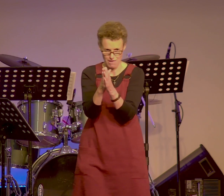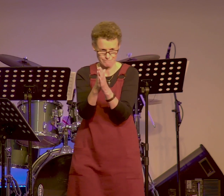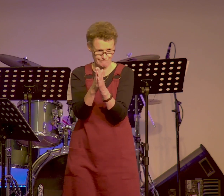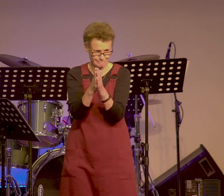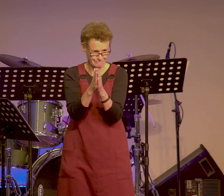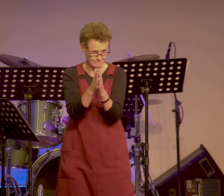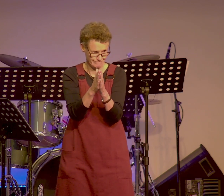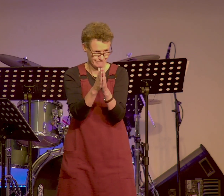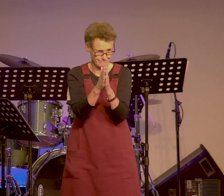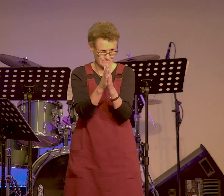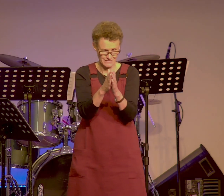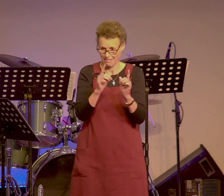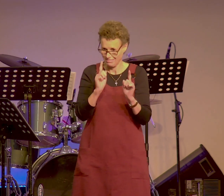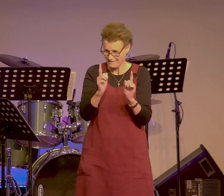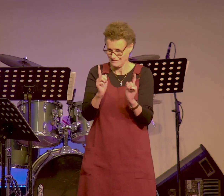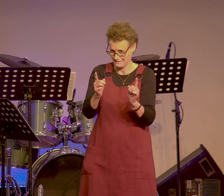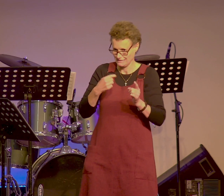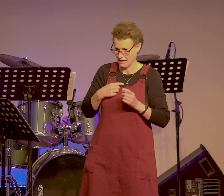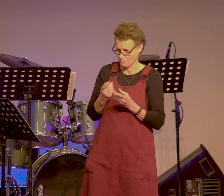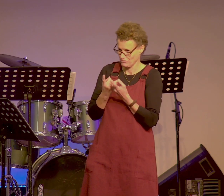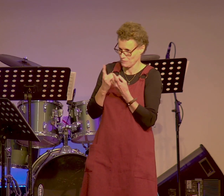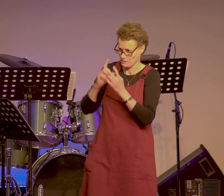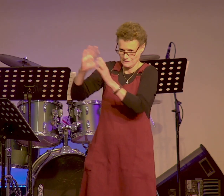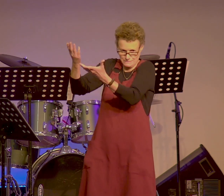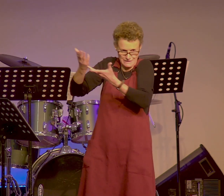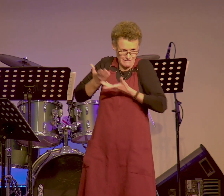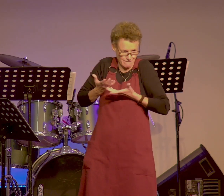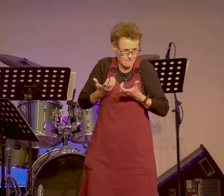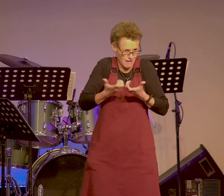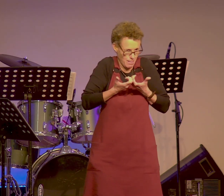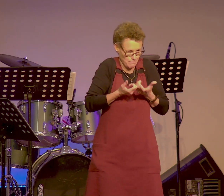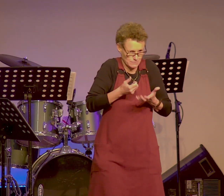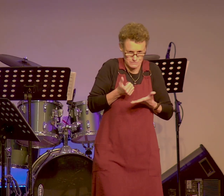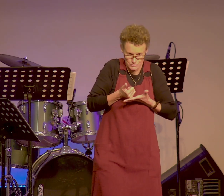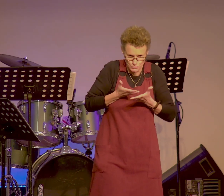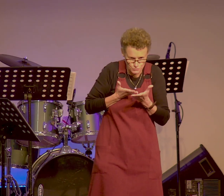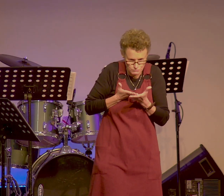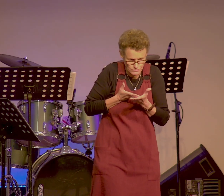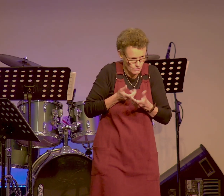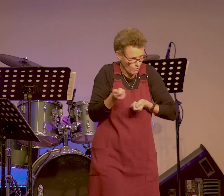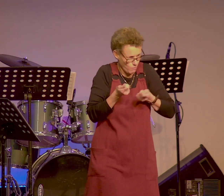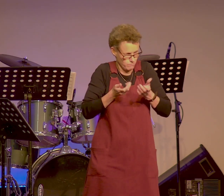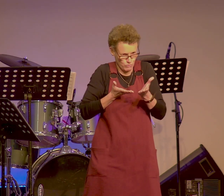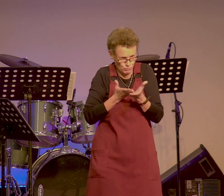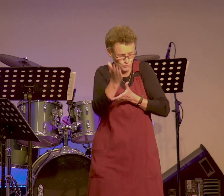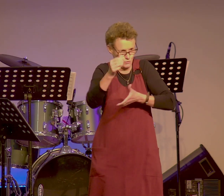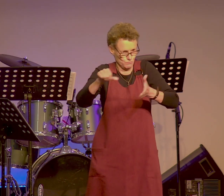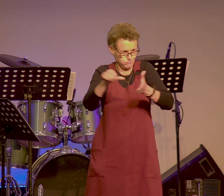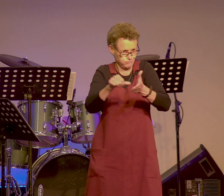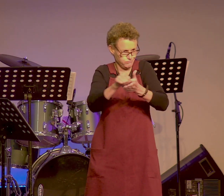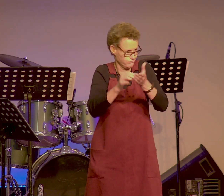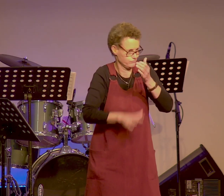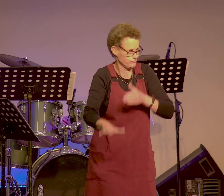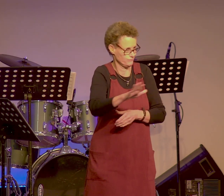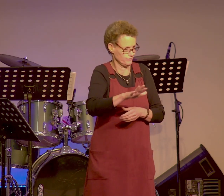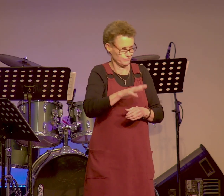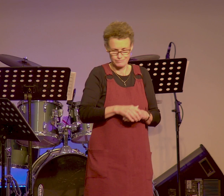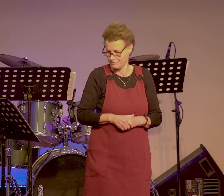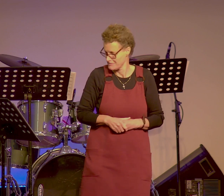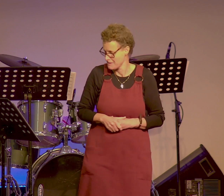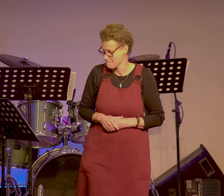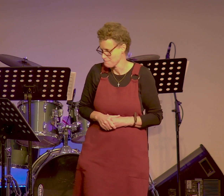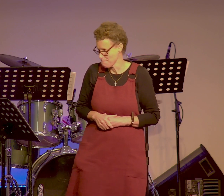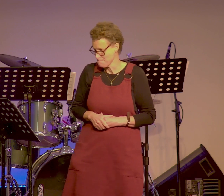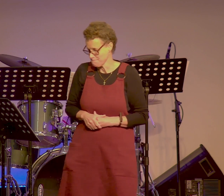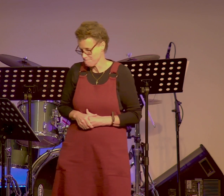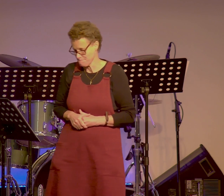with us all the time. We have to be praying all the time, reading our Bibles all the time. God will provide for us, and we can go